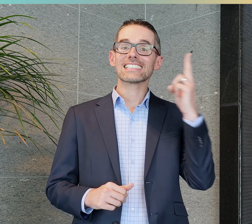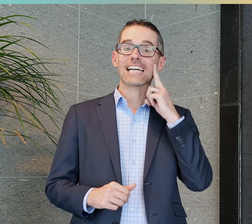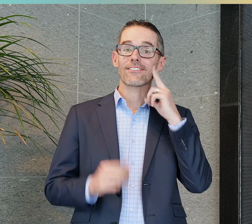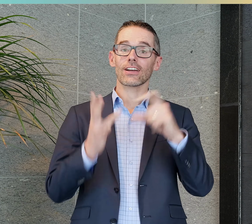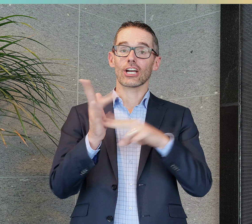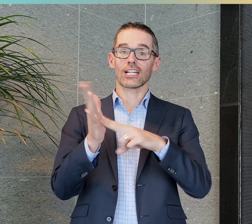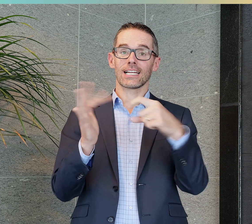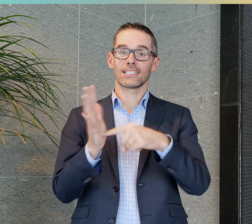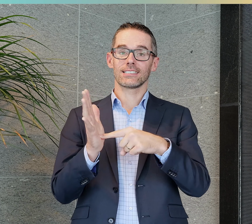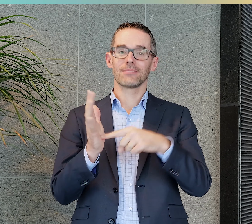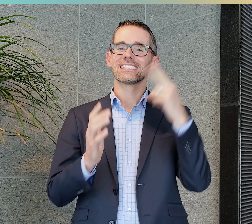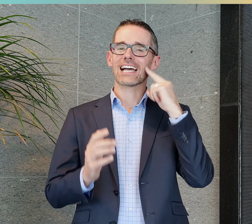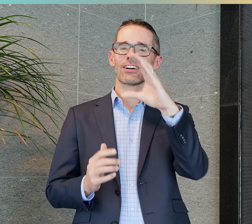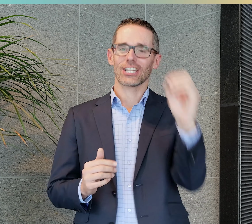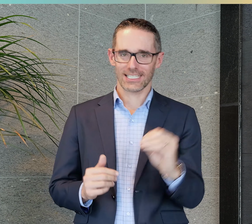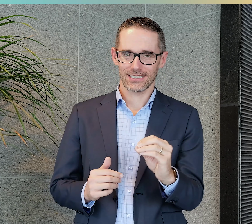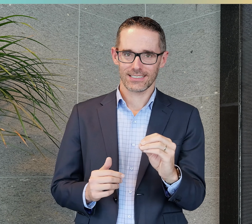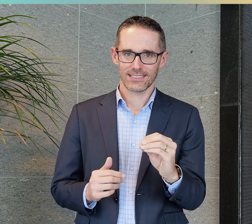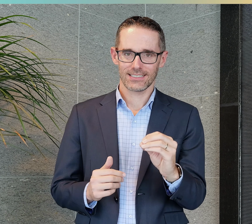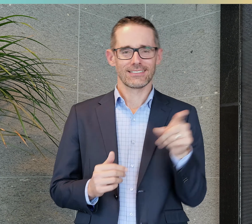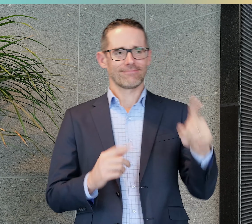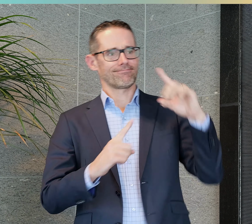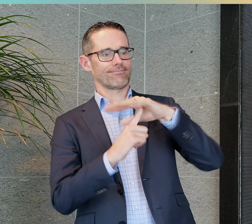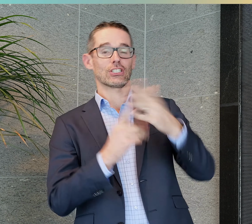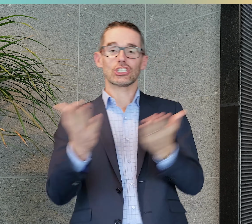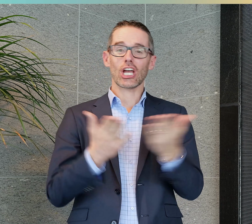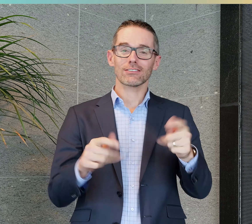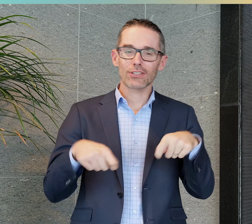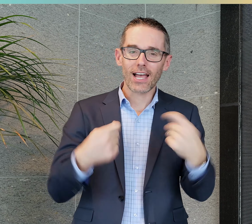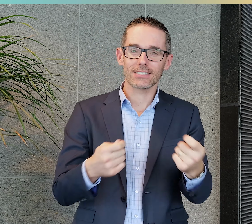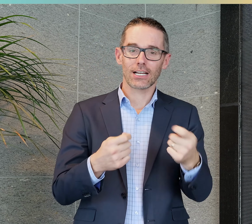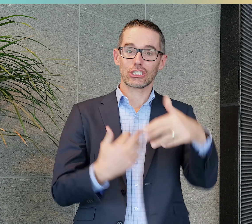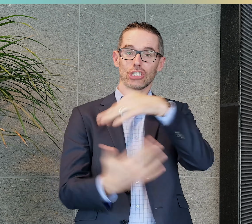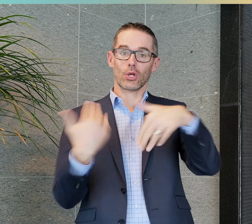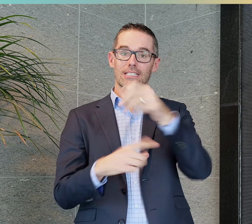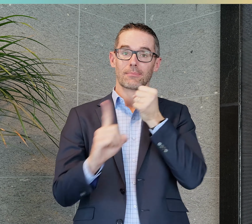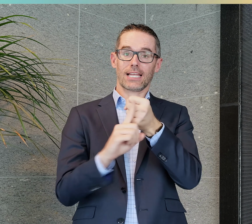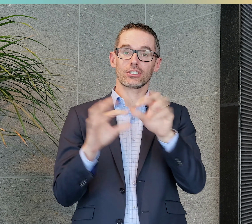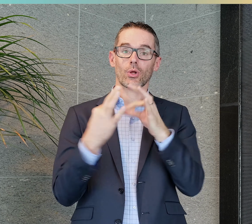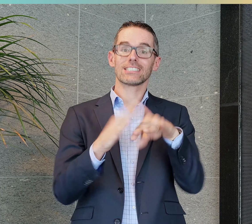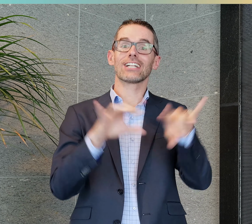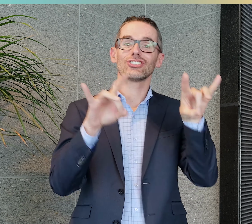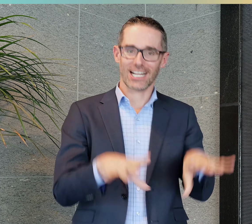Deaf Connect, the leading service provider and social impact organisation in Australia,